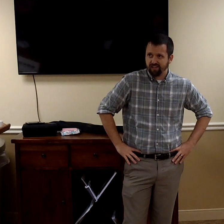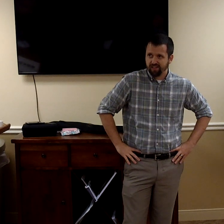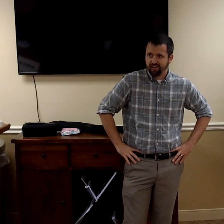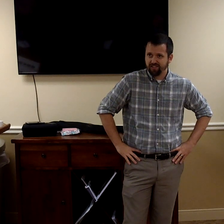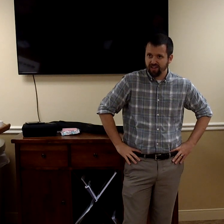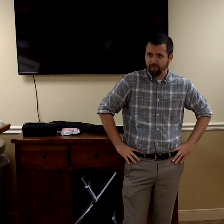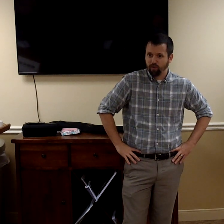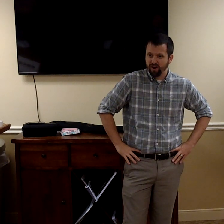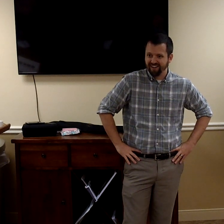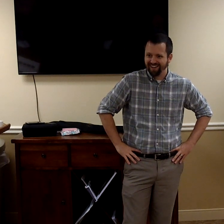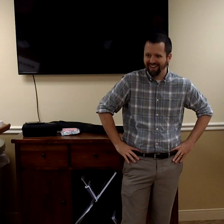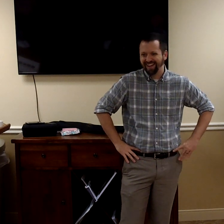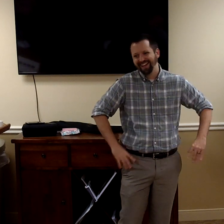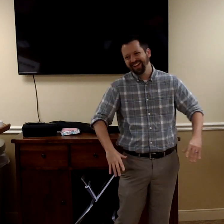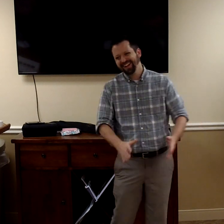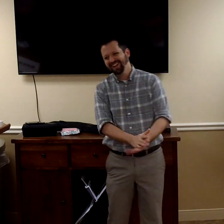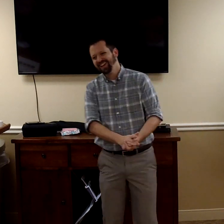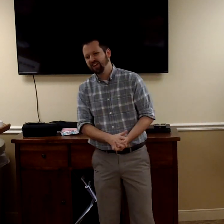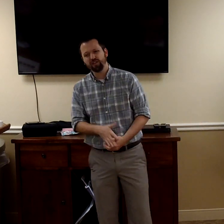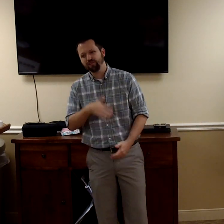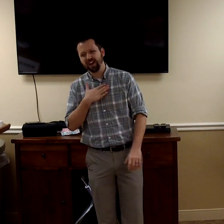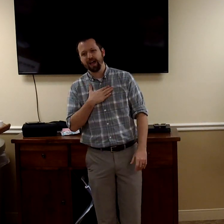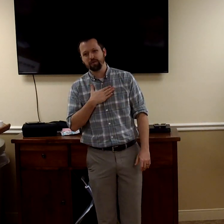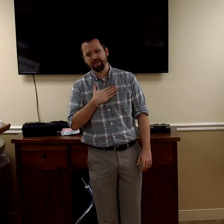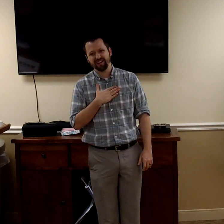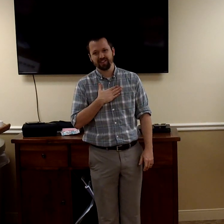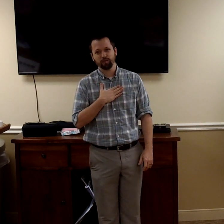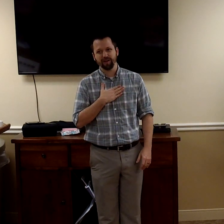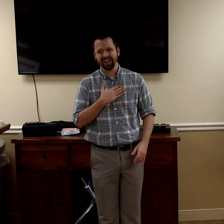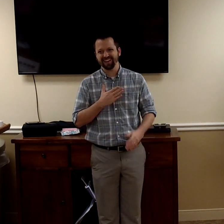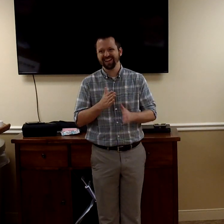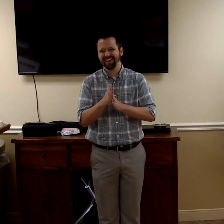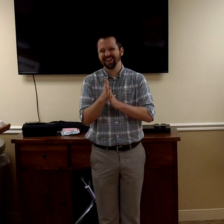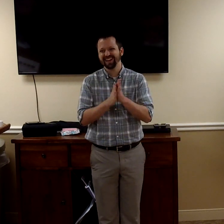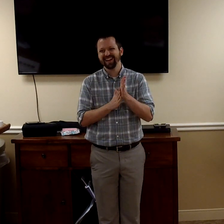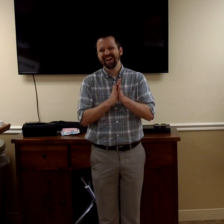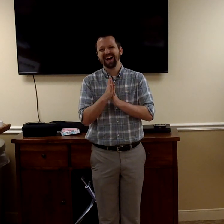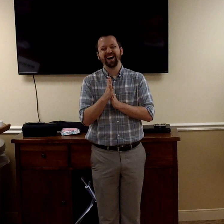I guess you got a point. He wasn't very happy about it, though, but,